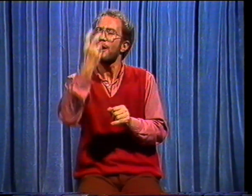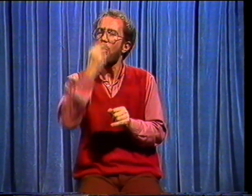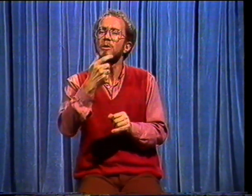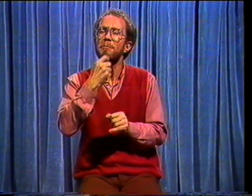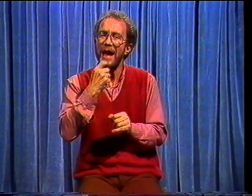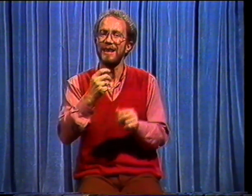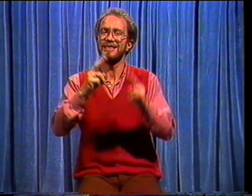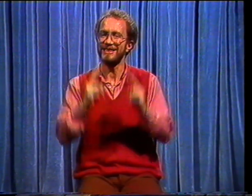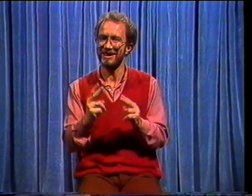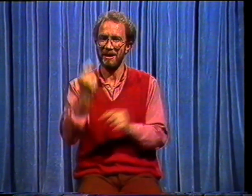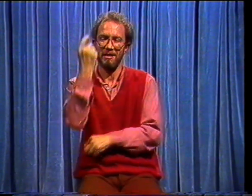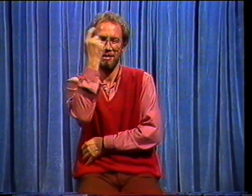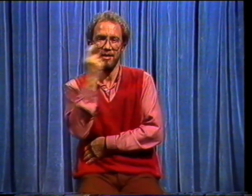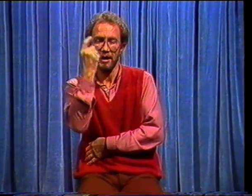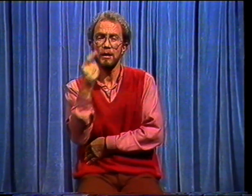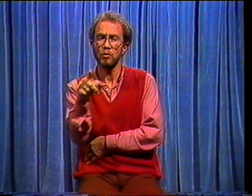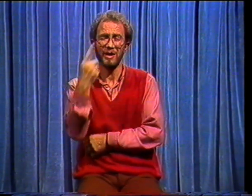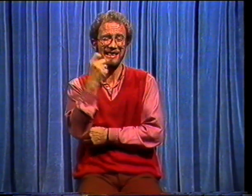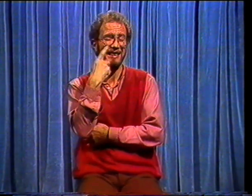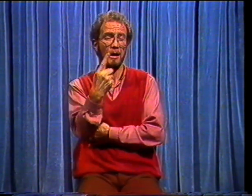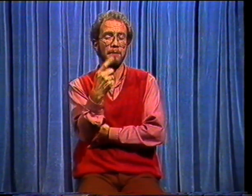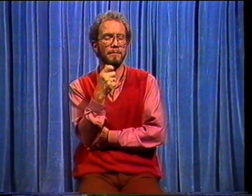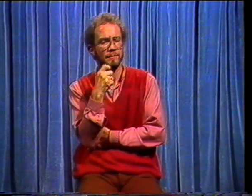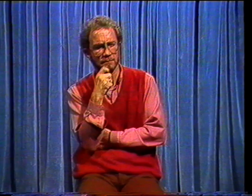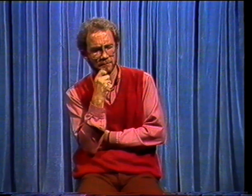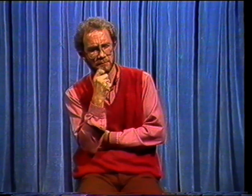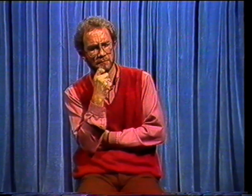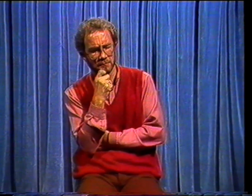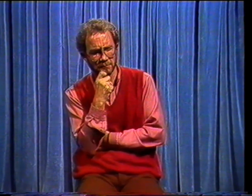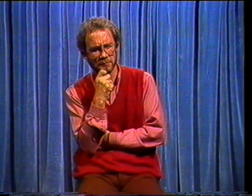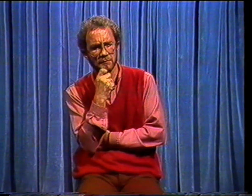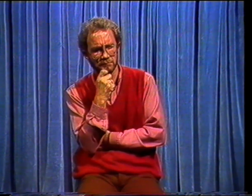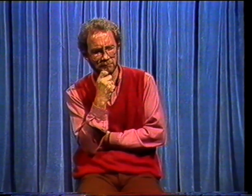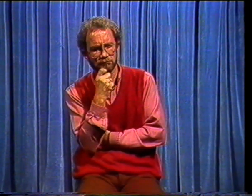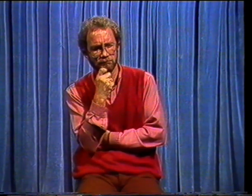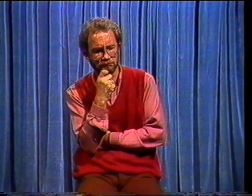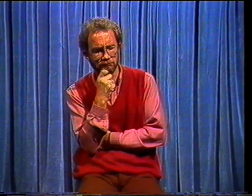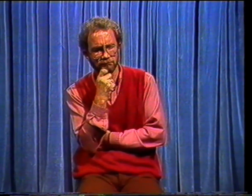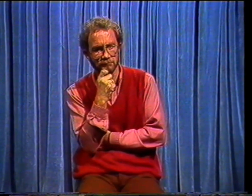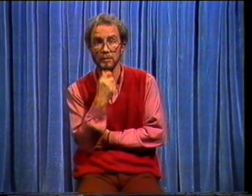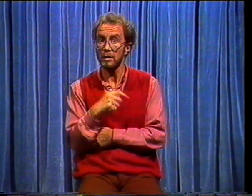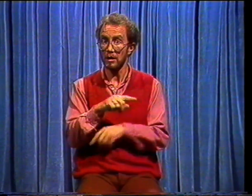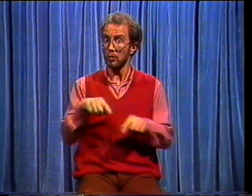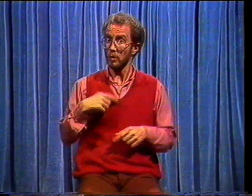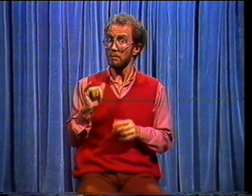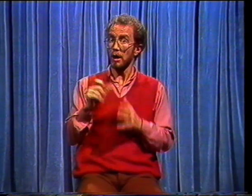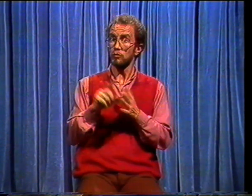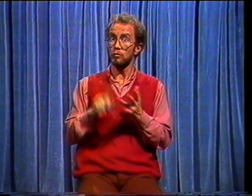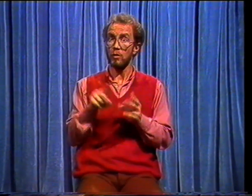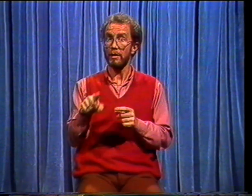When the old man is sitting thinking, you can see him meditating. And we might do that